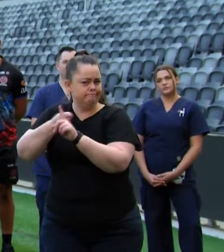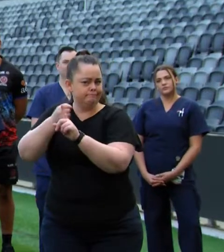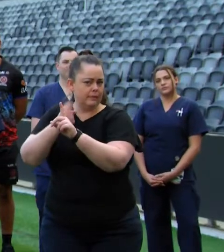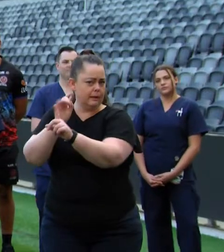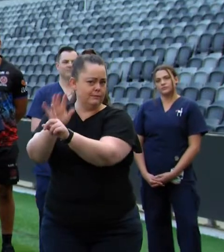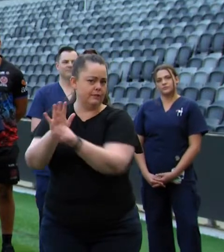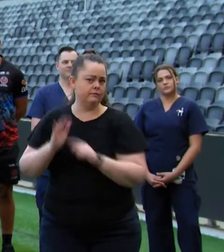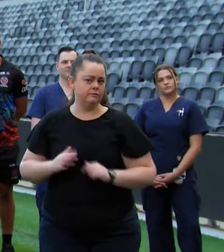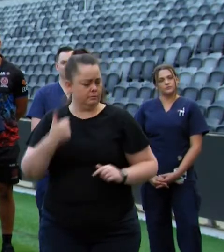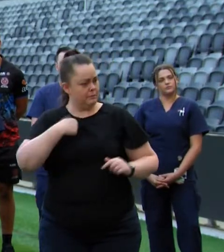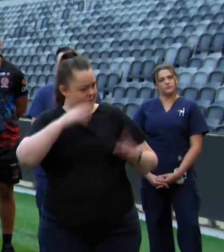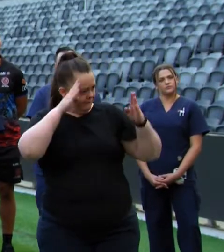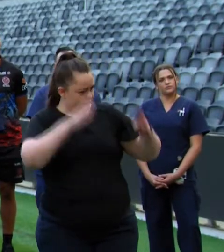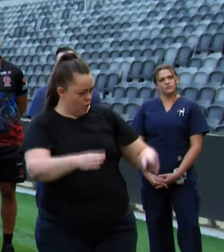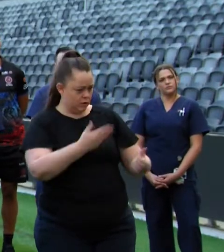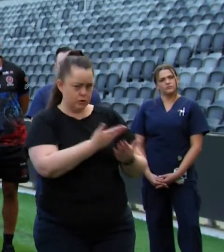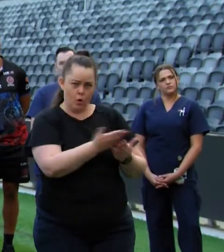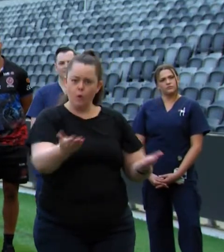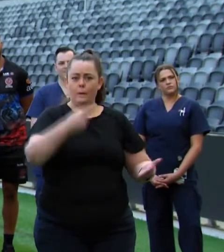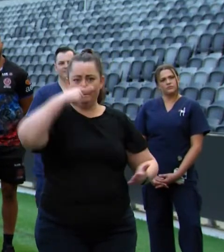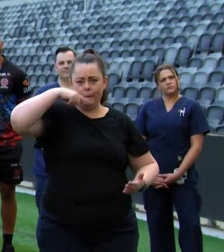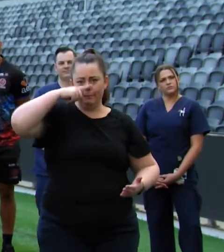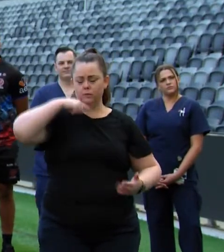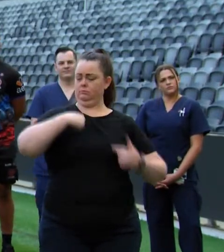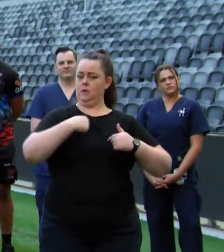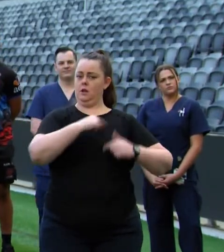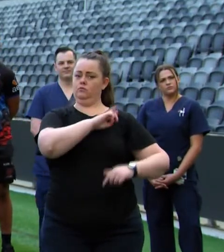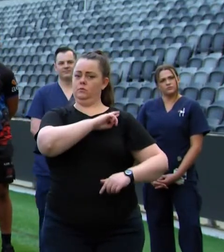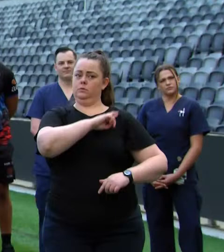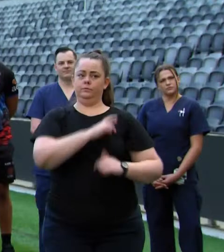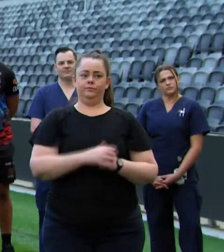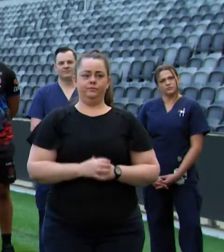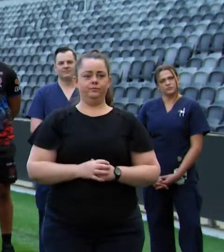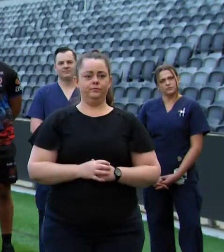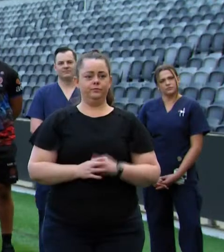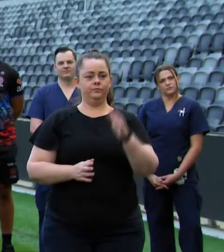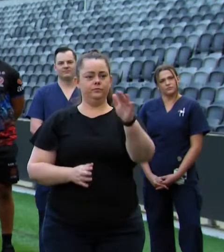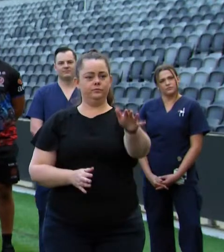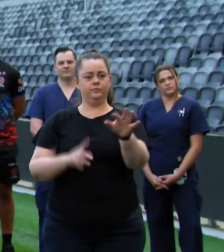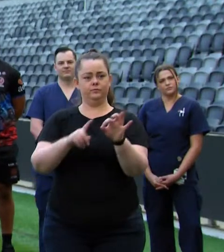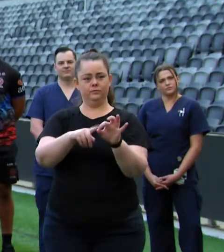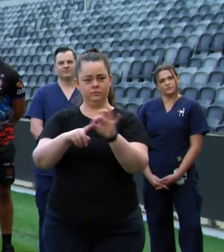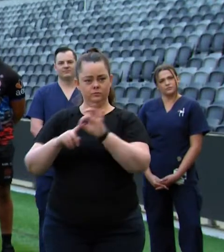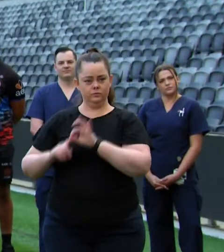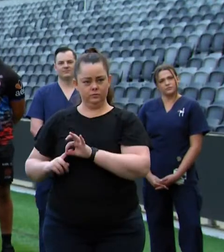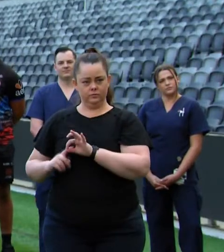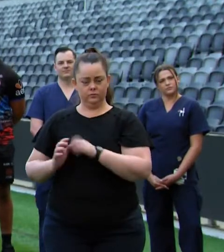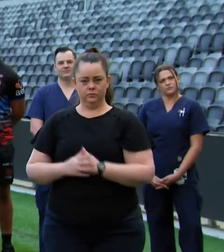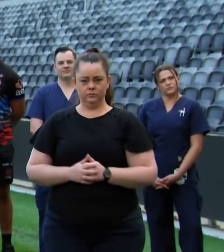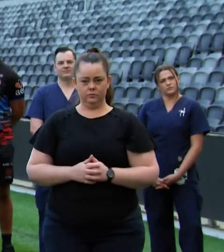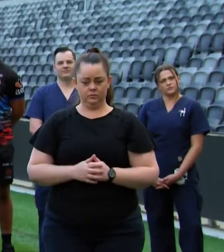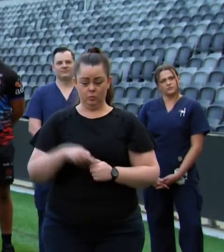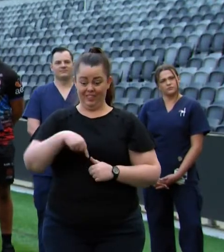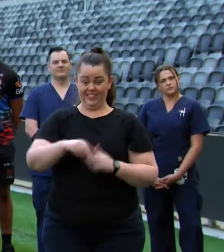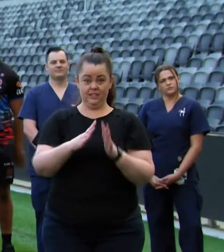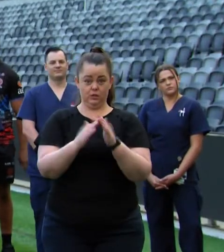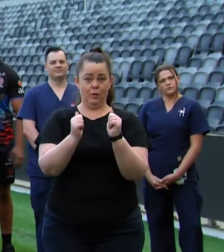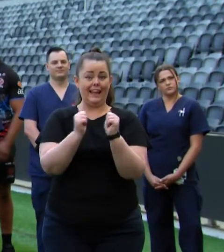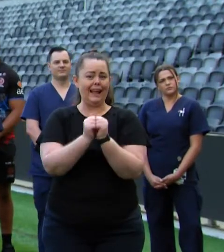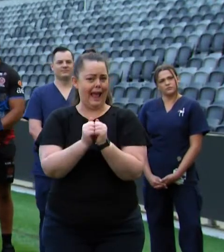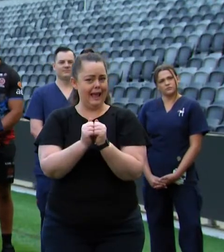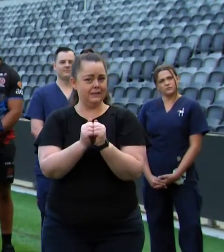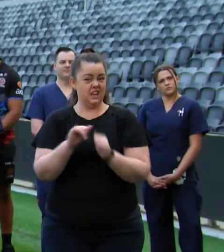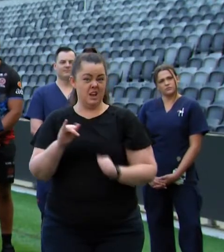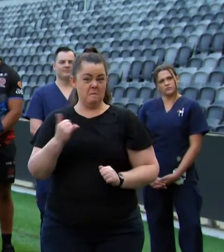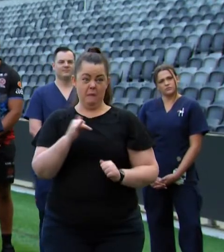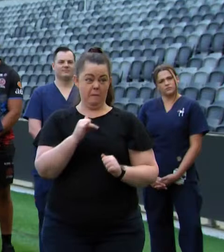should be doing as Premier of New South Wales. You run the risk of being plunged. You run the risk of being plunged further into minority this weekend, though.